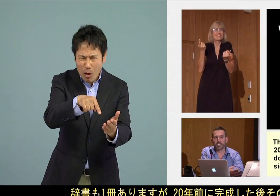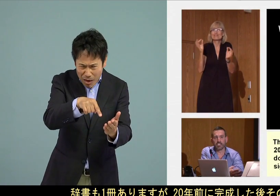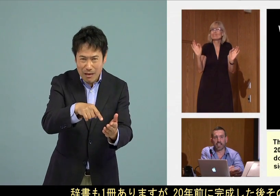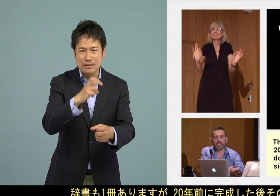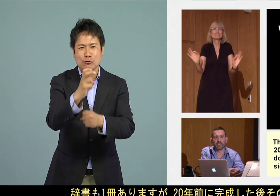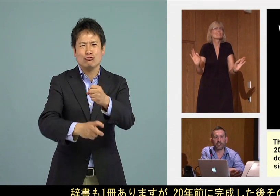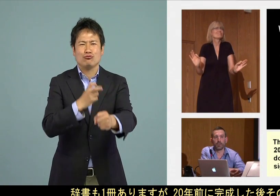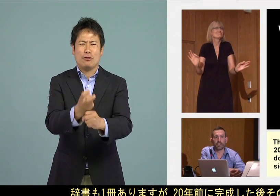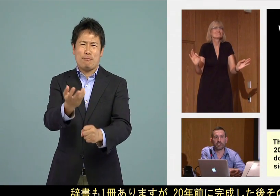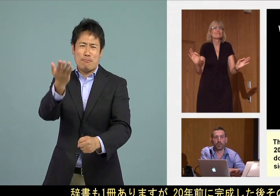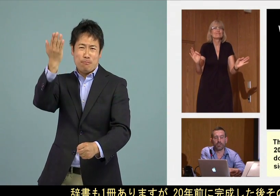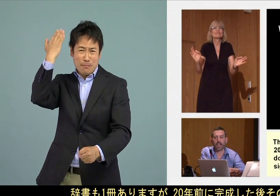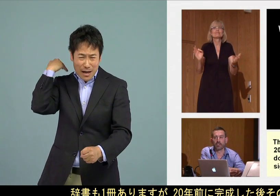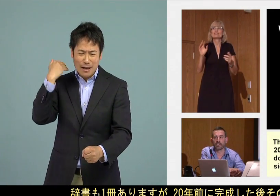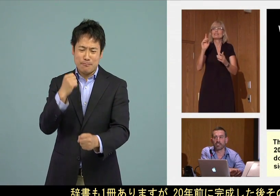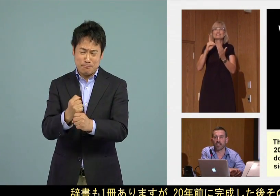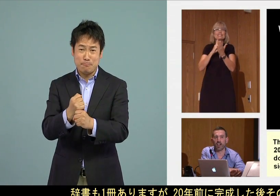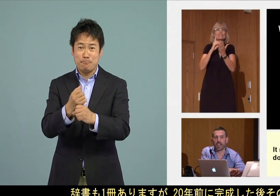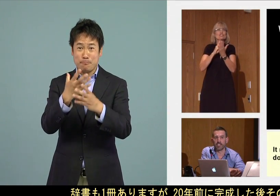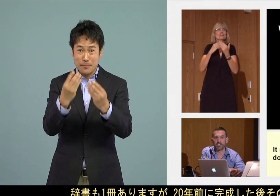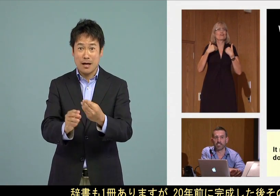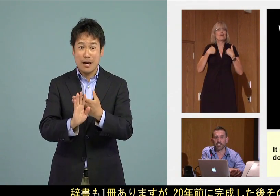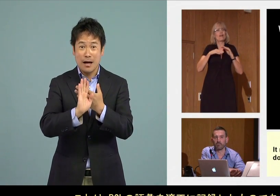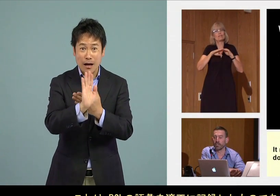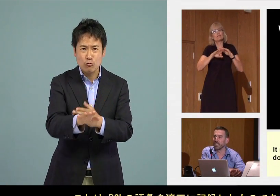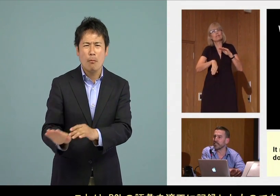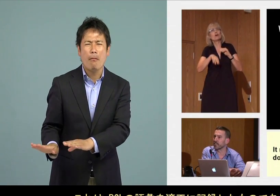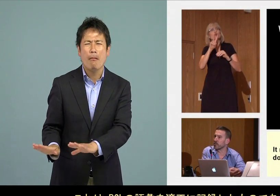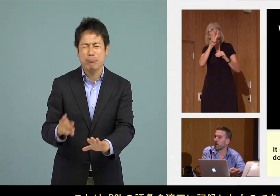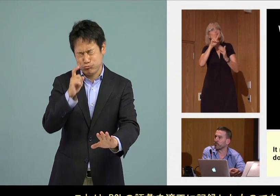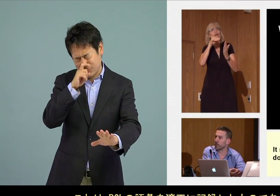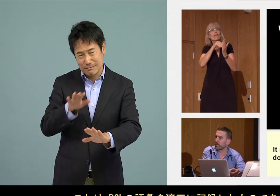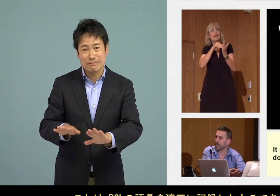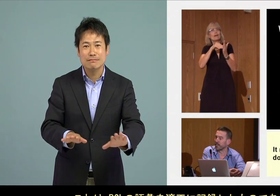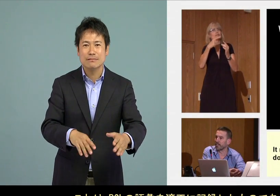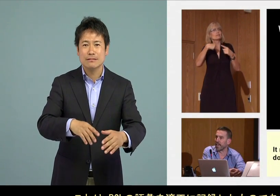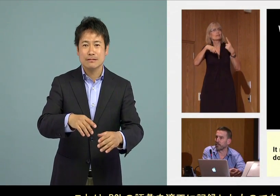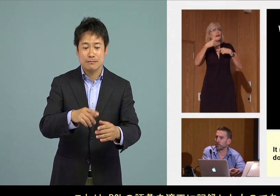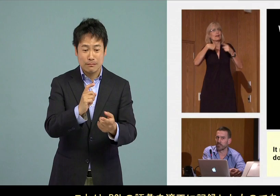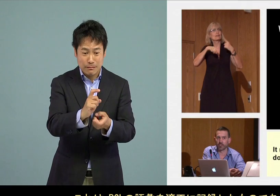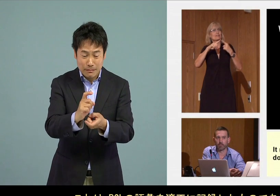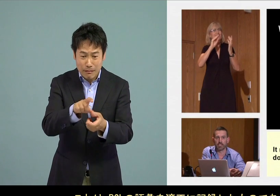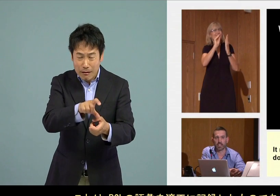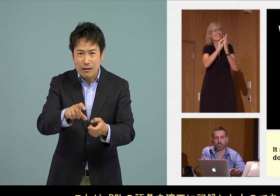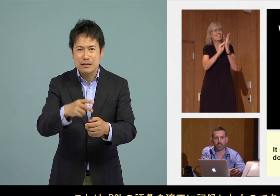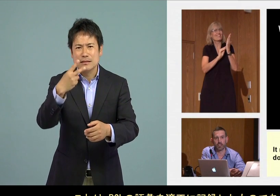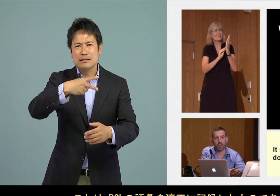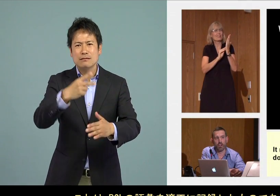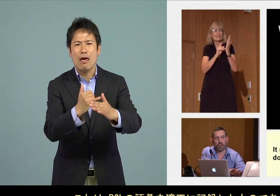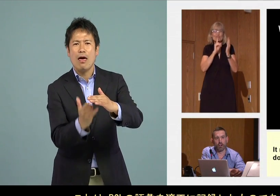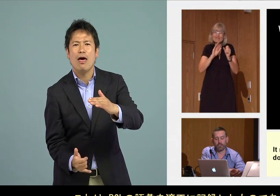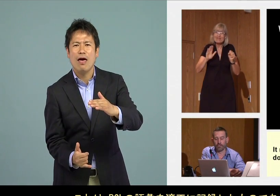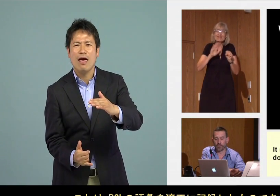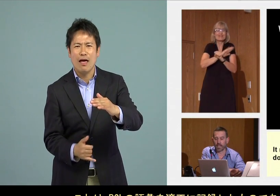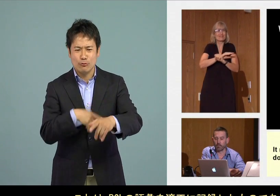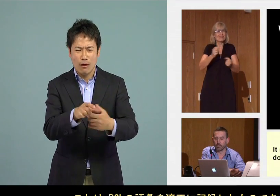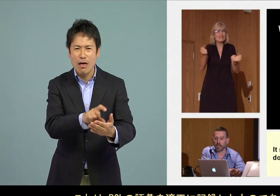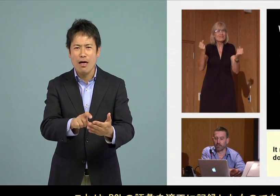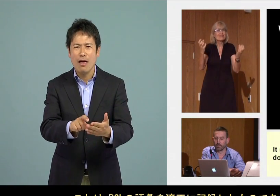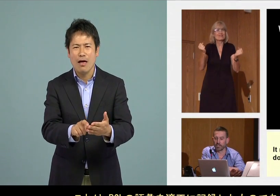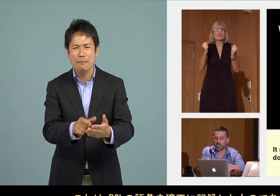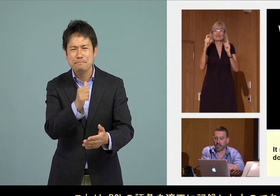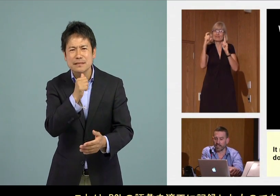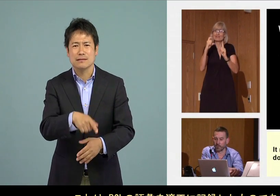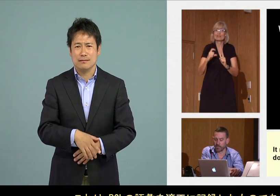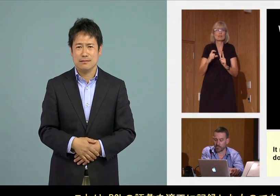and it contains fewer than 2,000 signs. It really does not represent an adequate documentation of the vocabulary